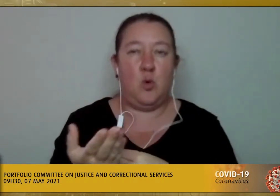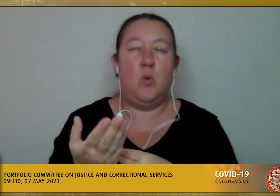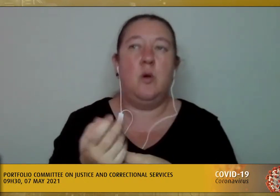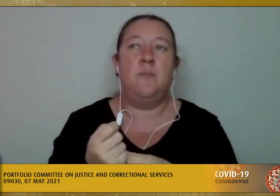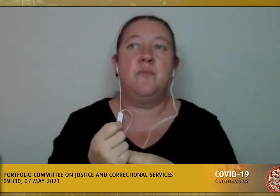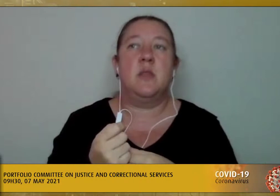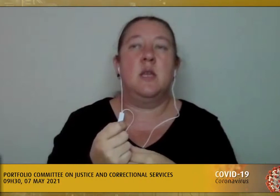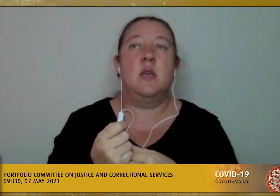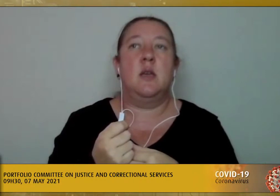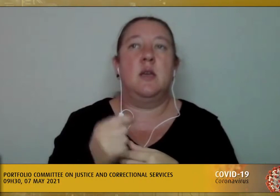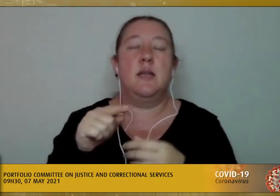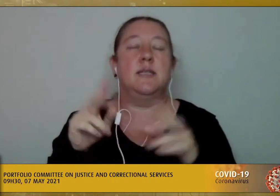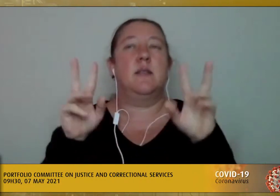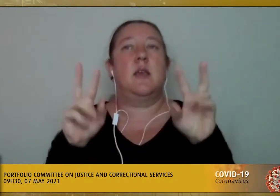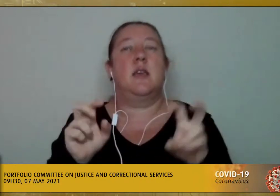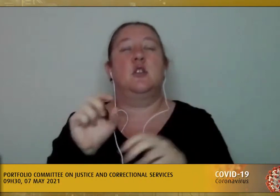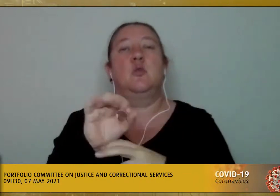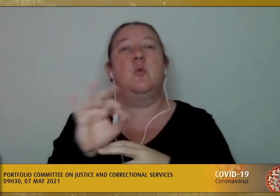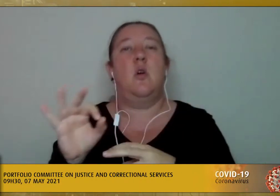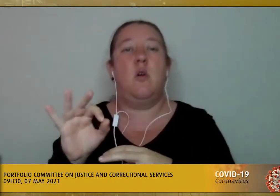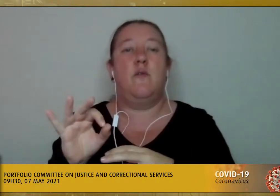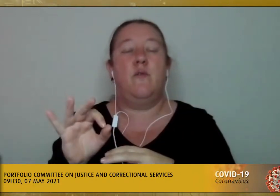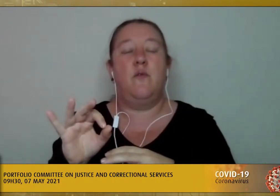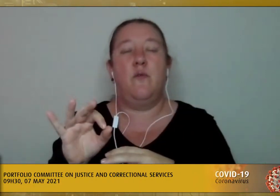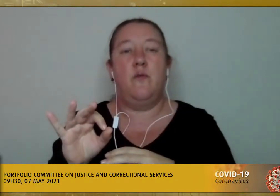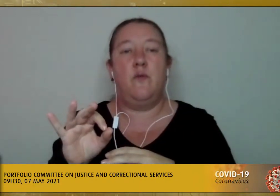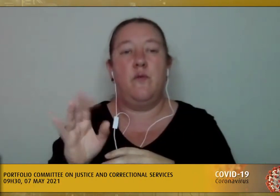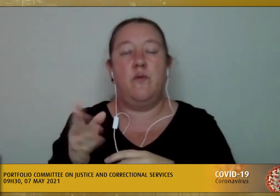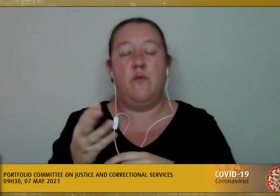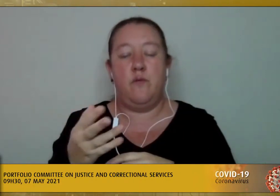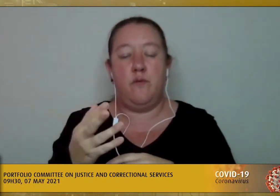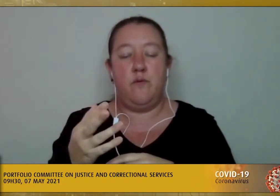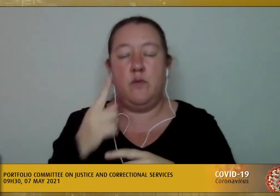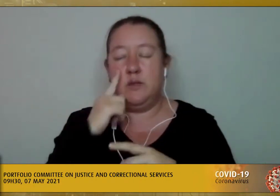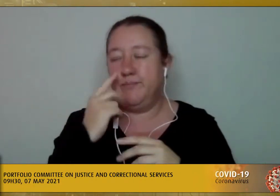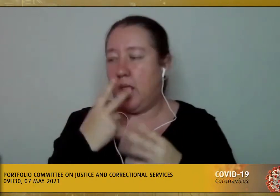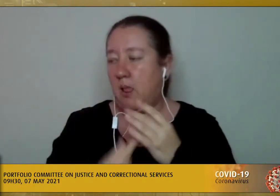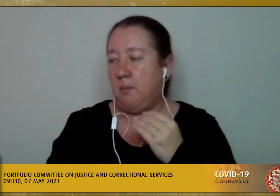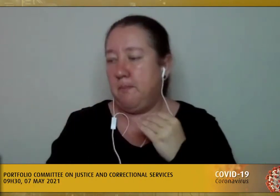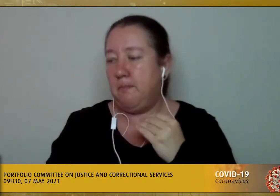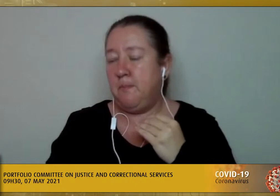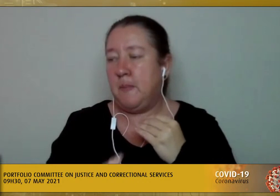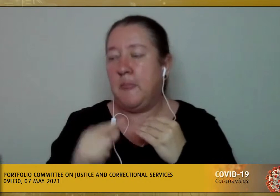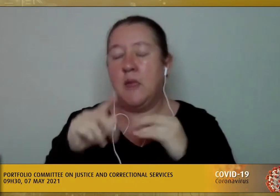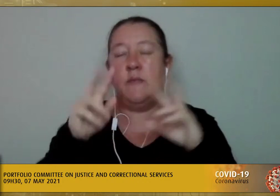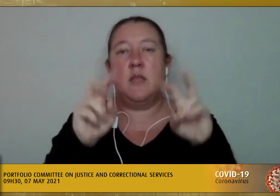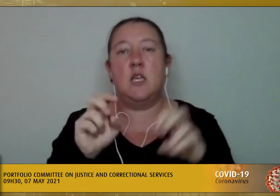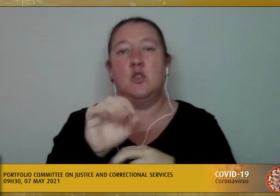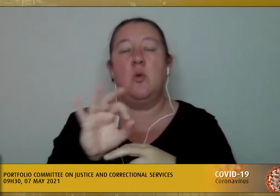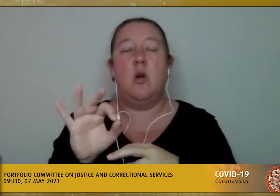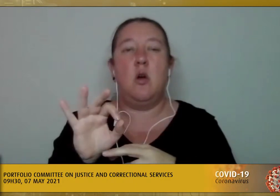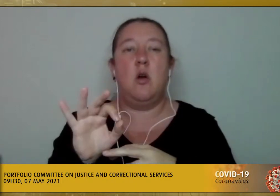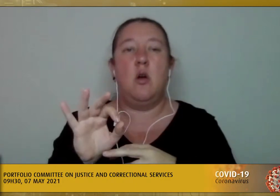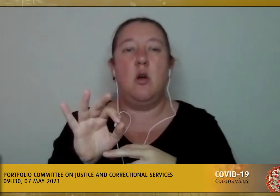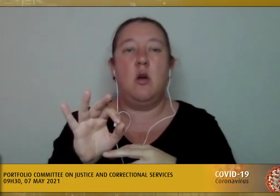the issue of it's just Escape me now but the issue of the